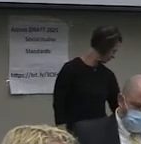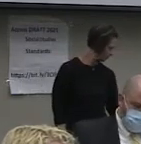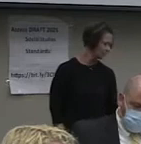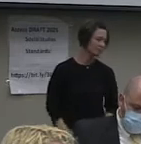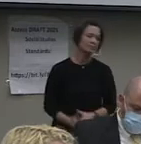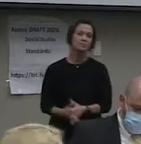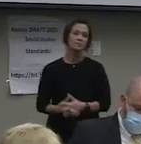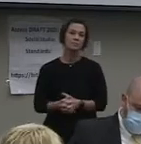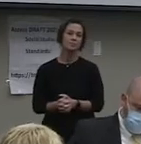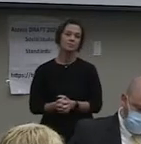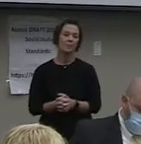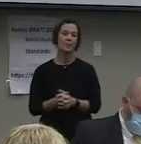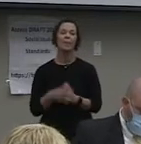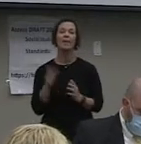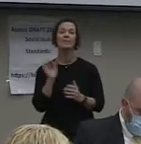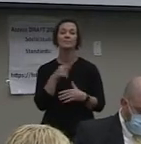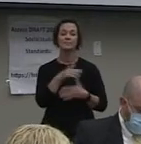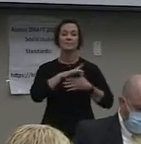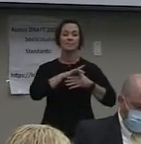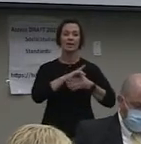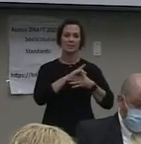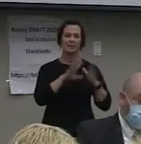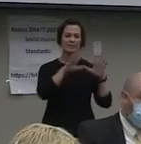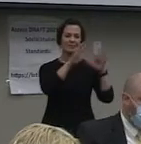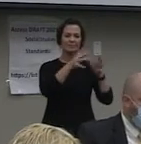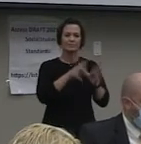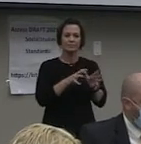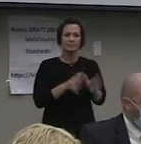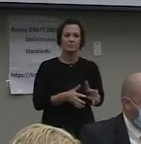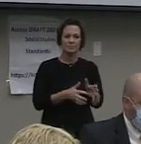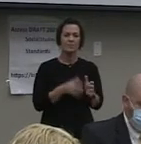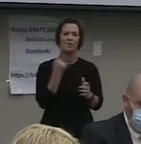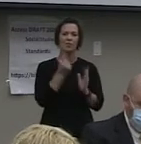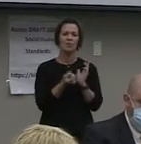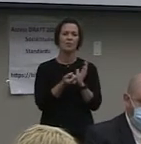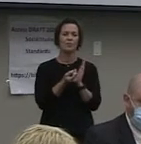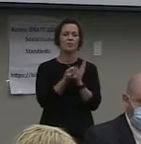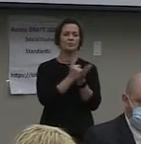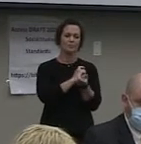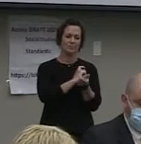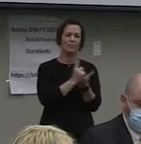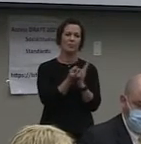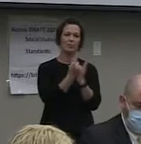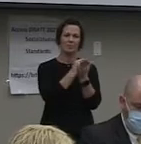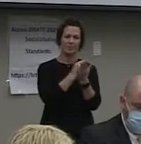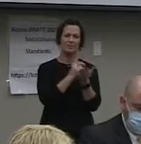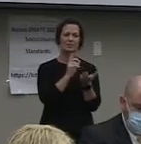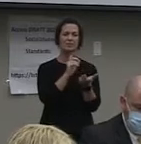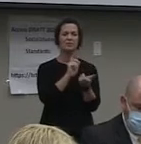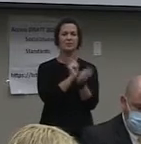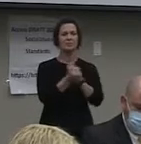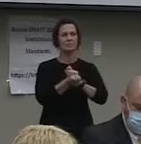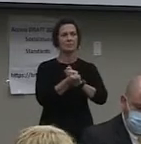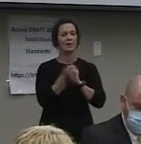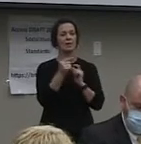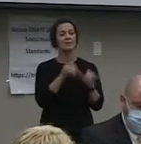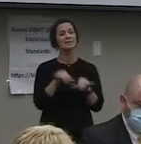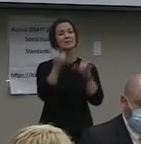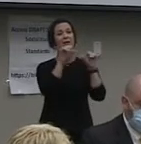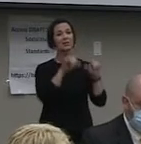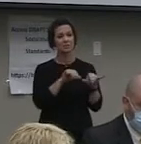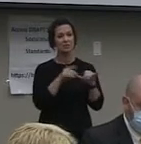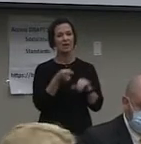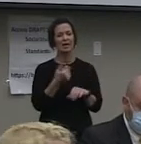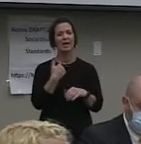Here's an overview of the content sequence of the revised social studies that the revised social studies standards follow. The K-2 standards preserve